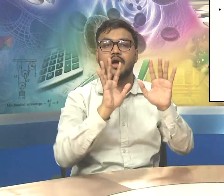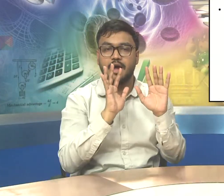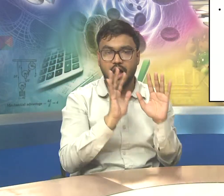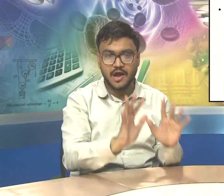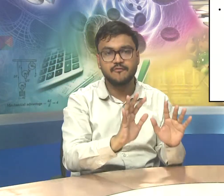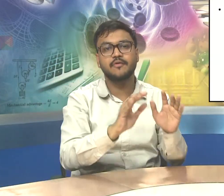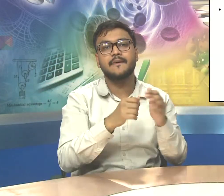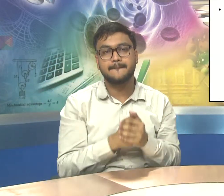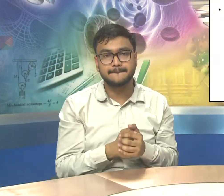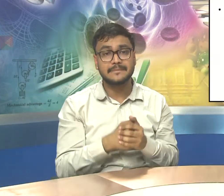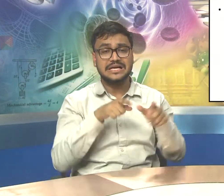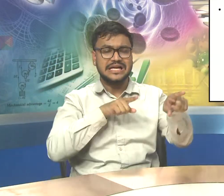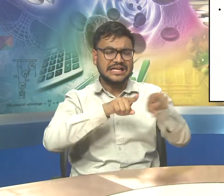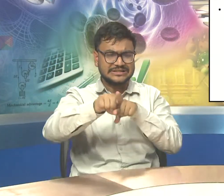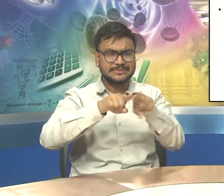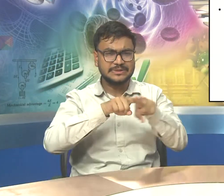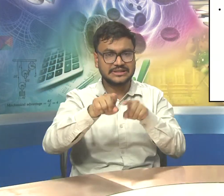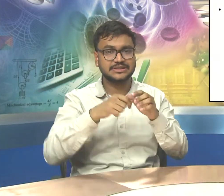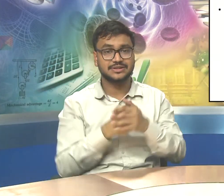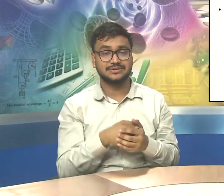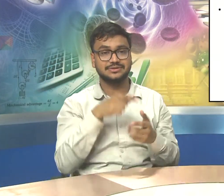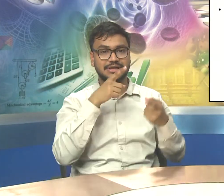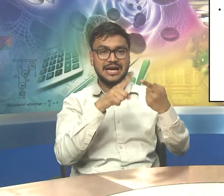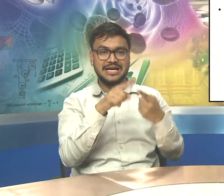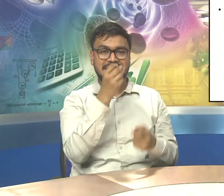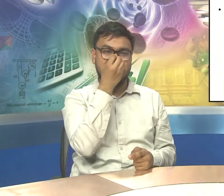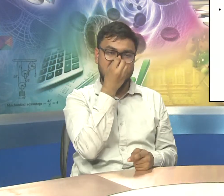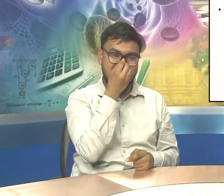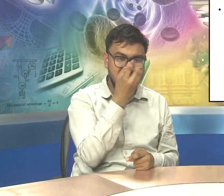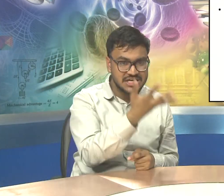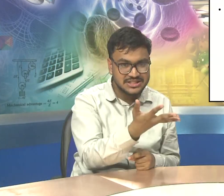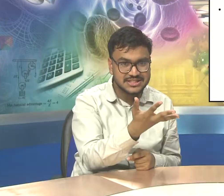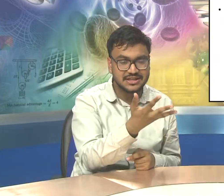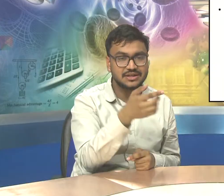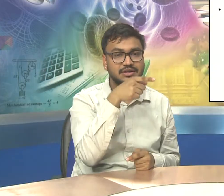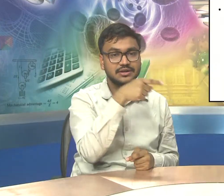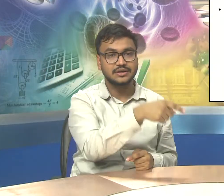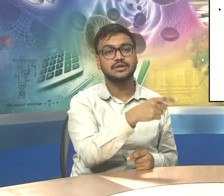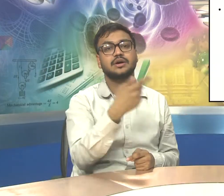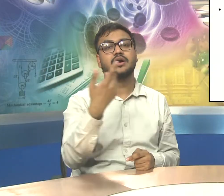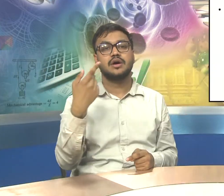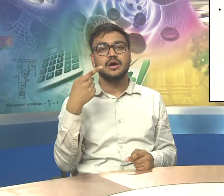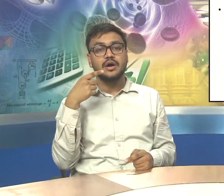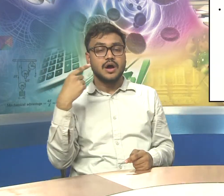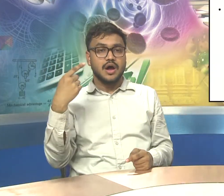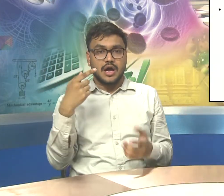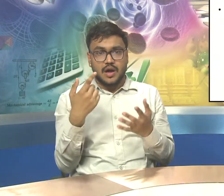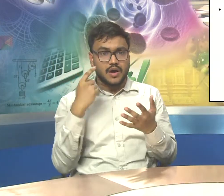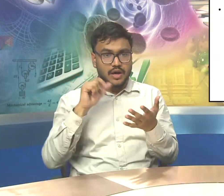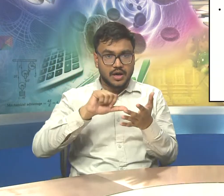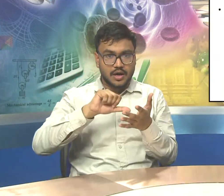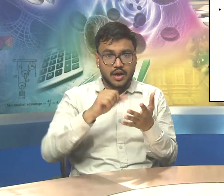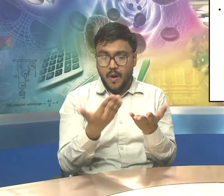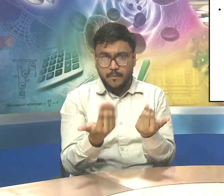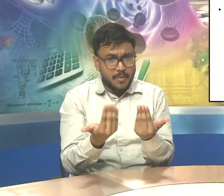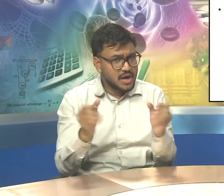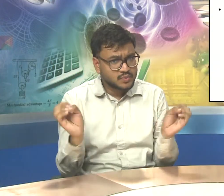Meaning is linked to the culture of each human community. For example, the sign